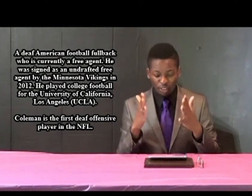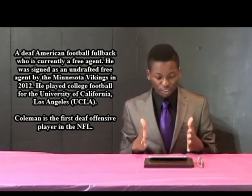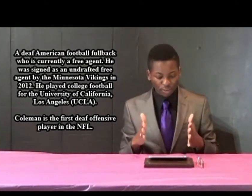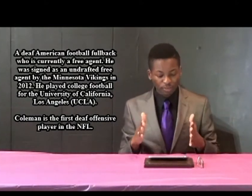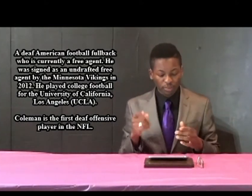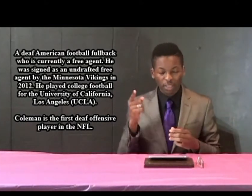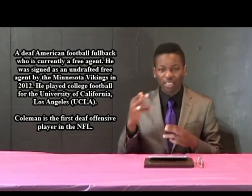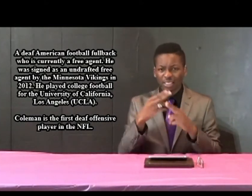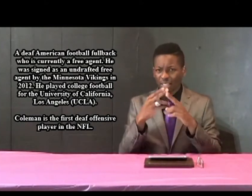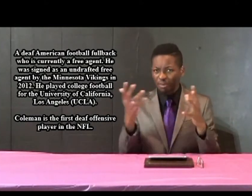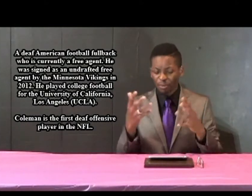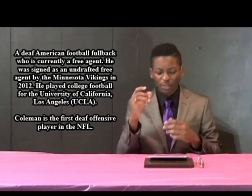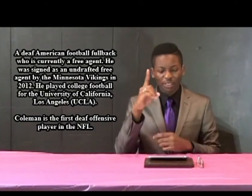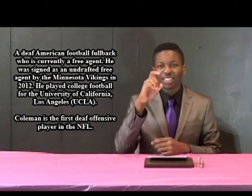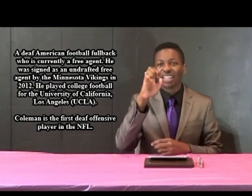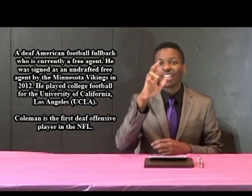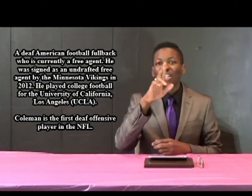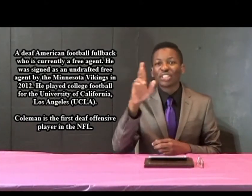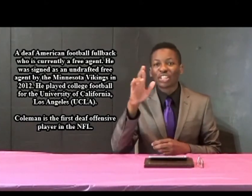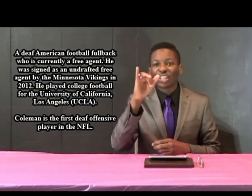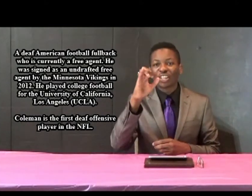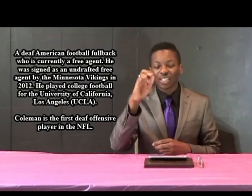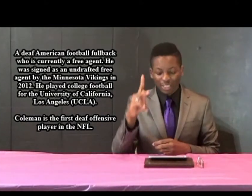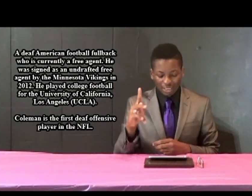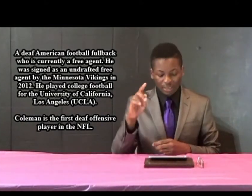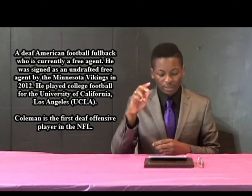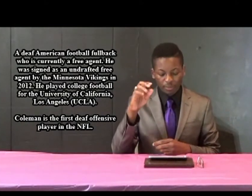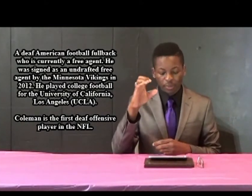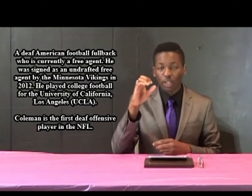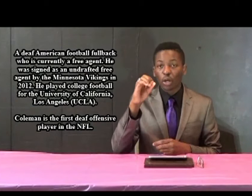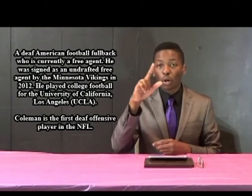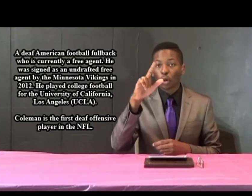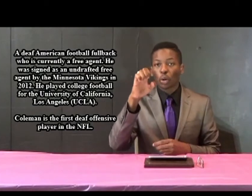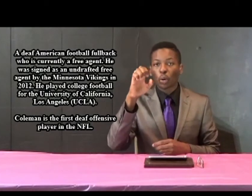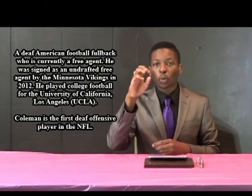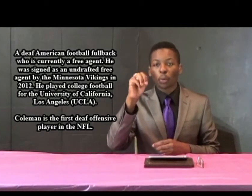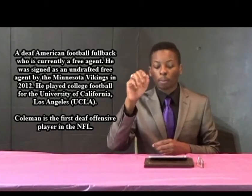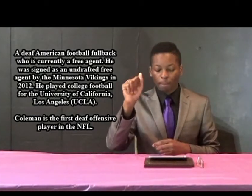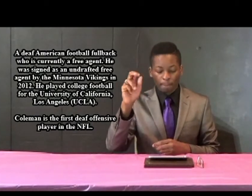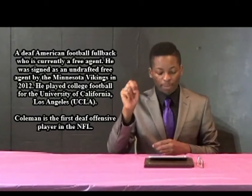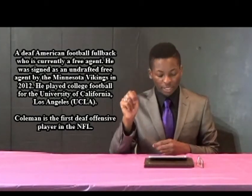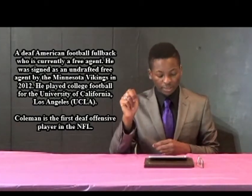is the first deaf football player, Derek Coleman.